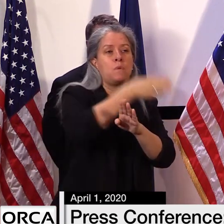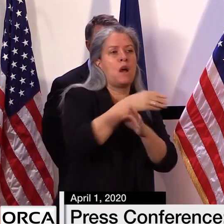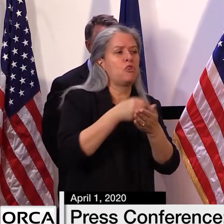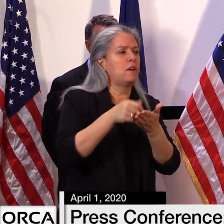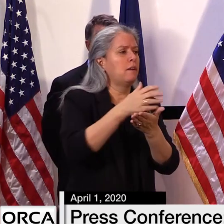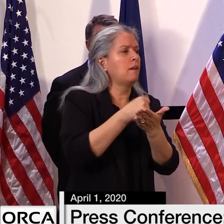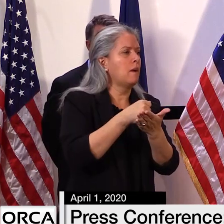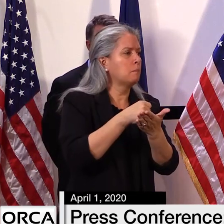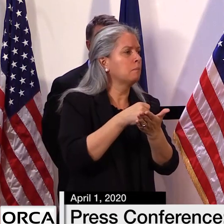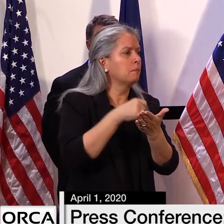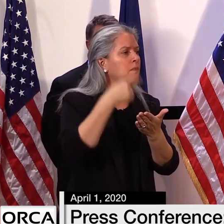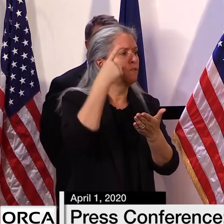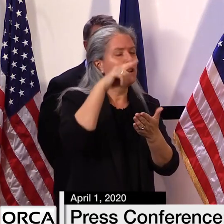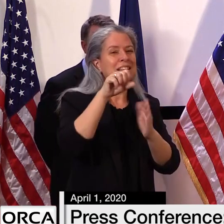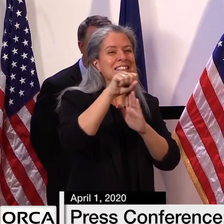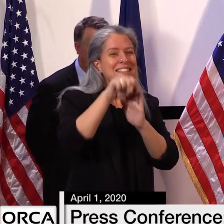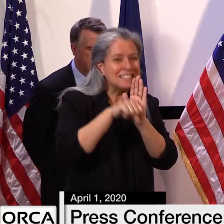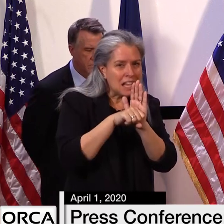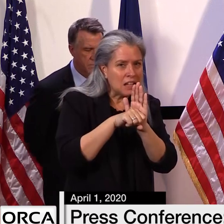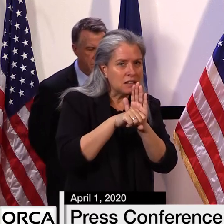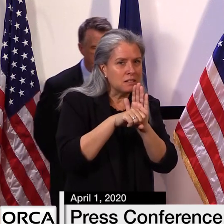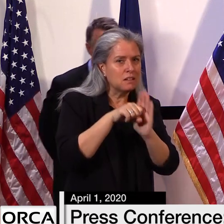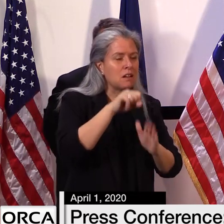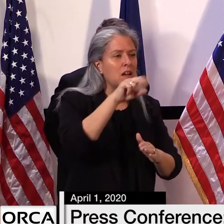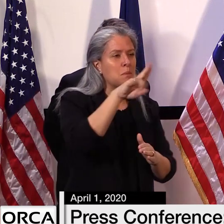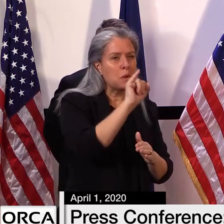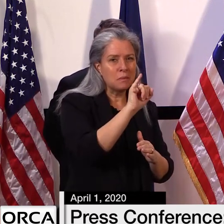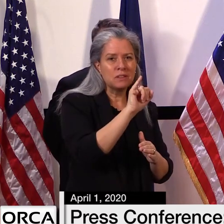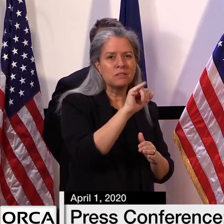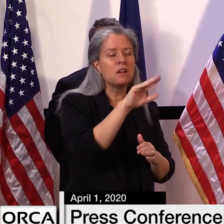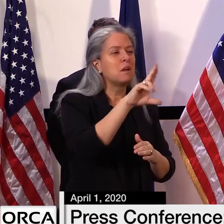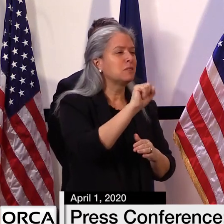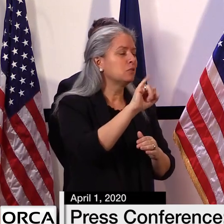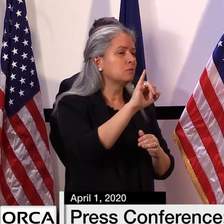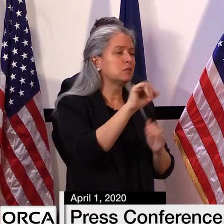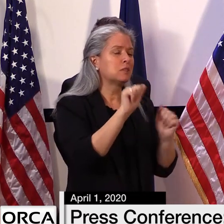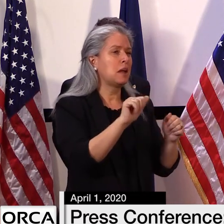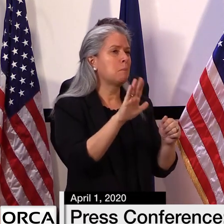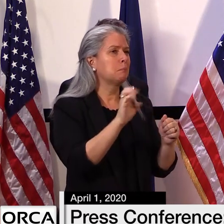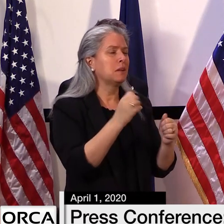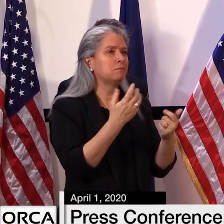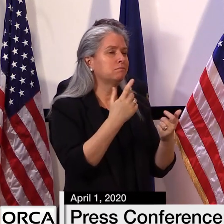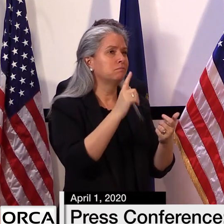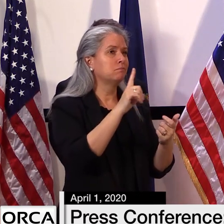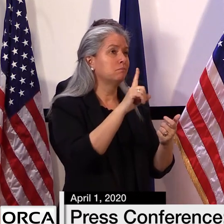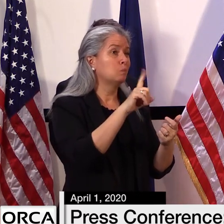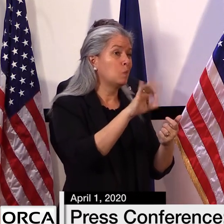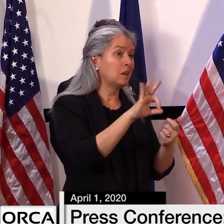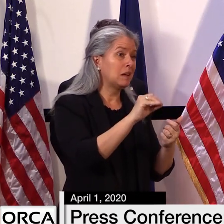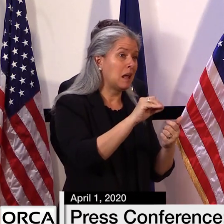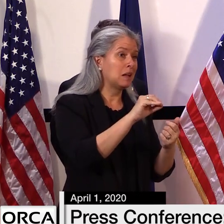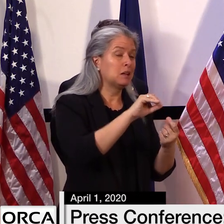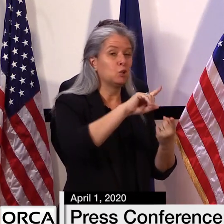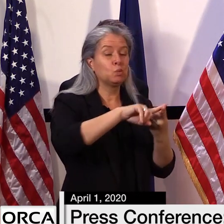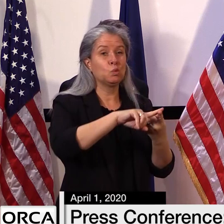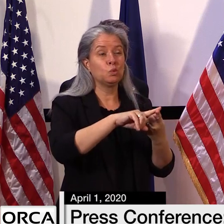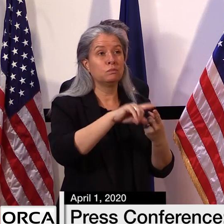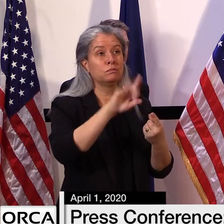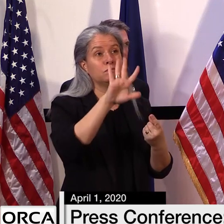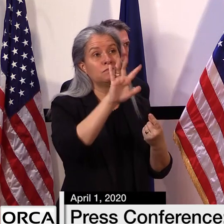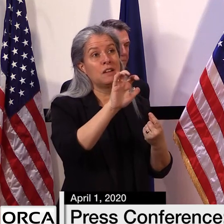for state unemployment insurance benefits, and that can range anywhere from the minimum of about $190 to the maximum